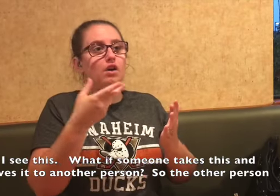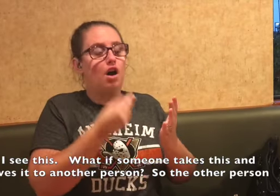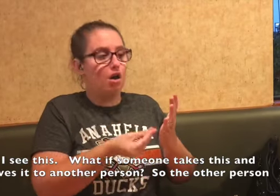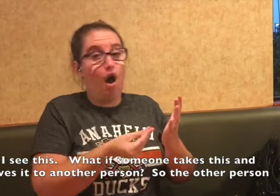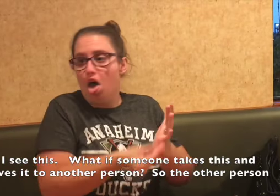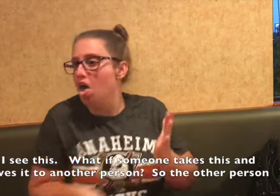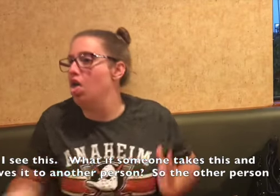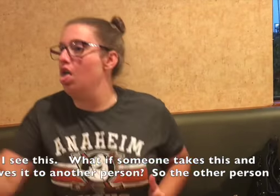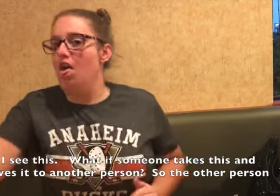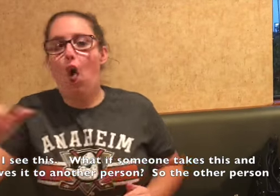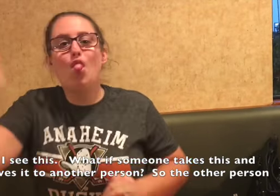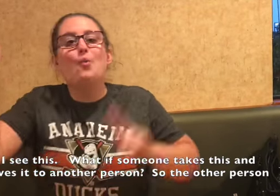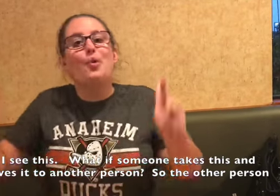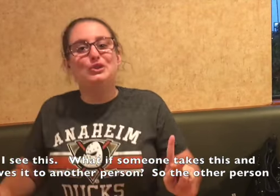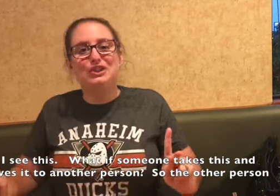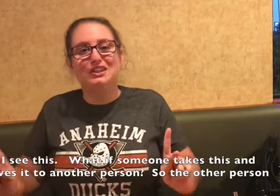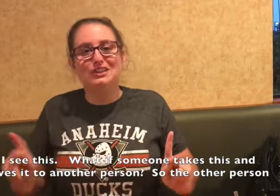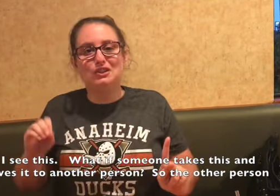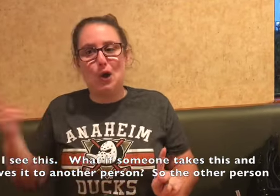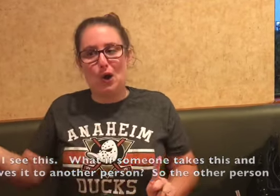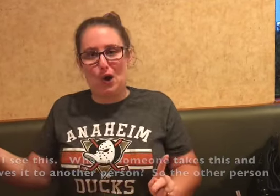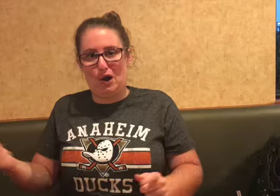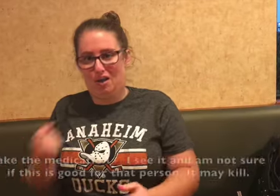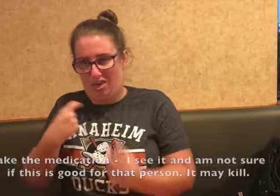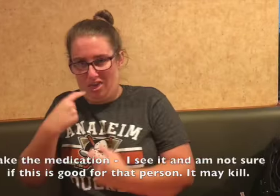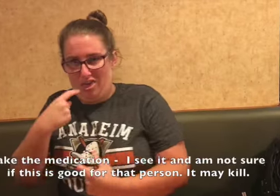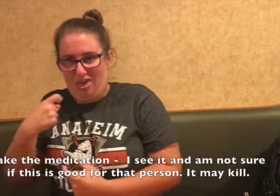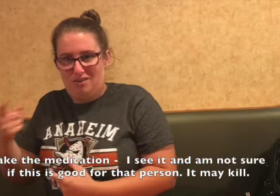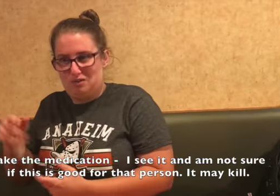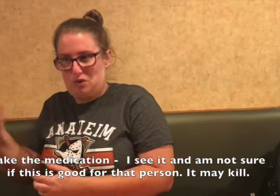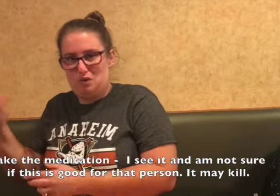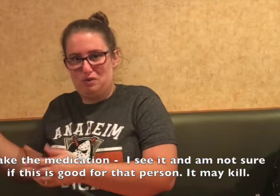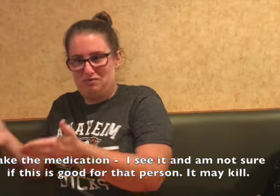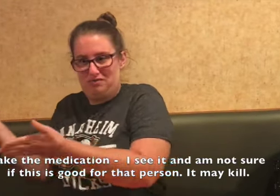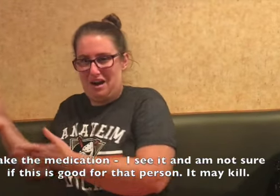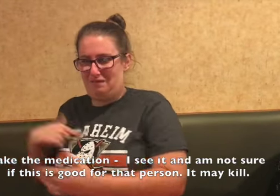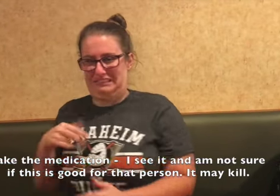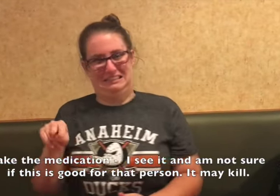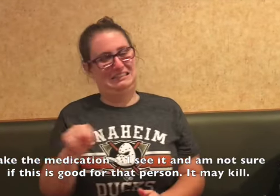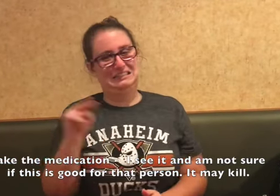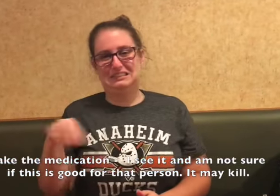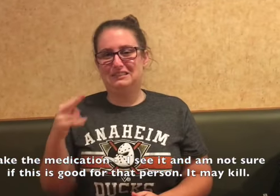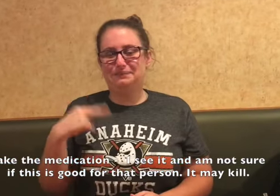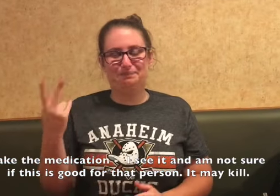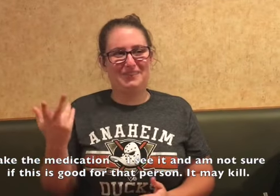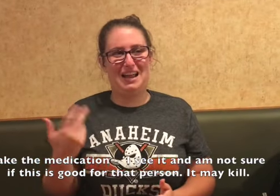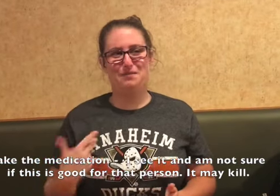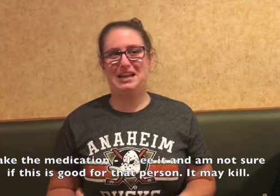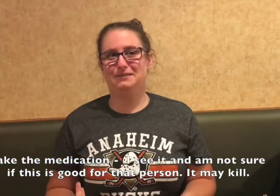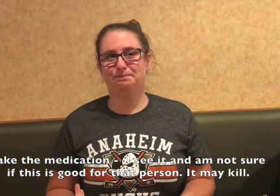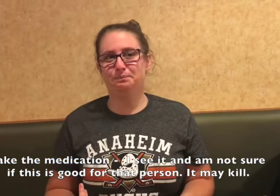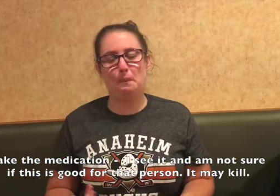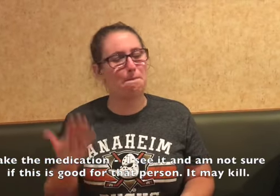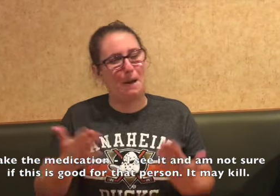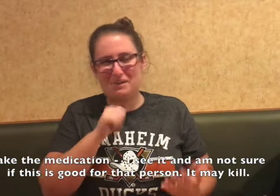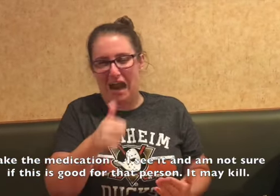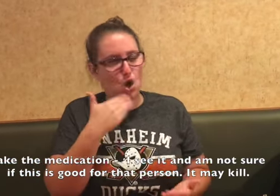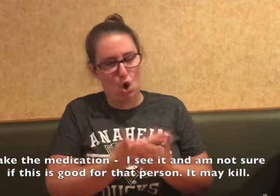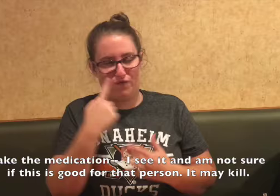if someone takes this and gives it to another person? So then the other person takes the medication. I see it, and I'm not sure if this is good for that